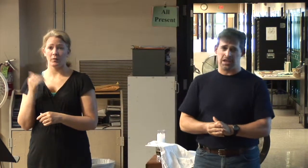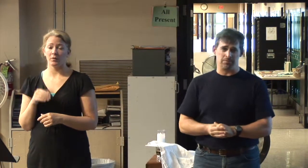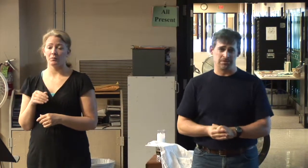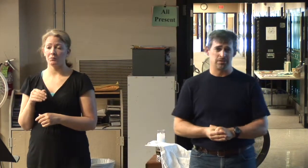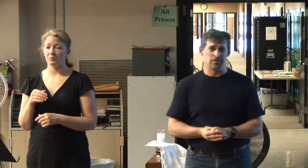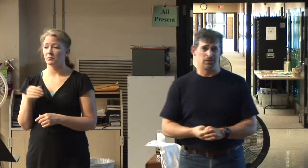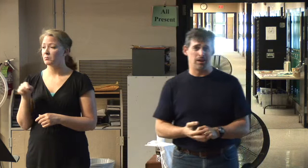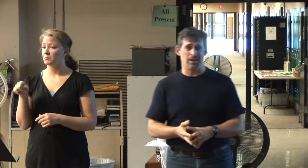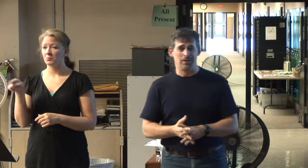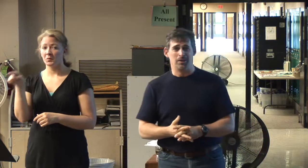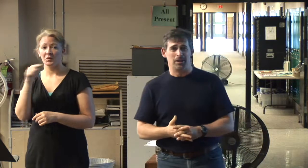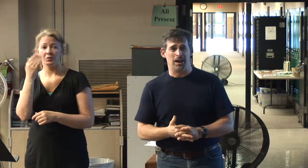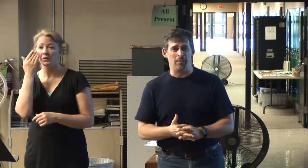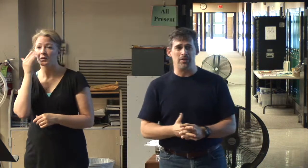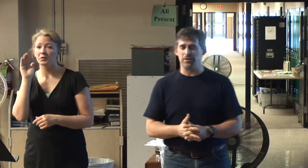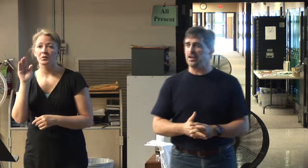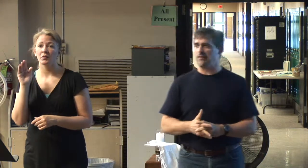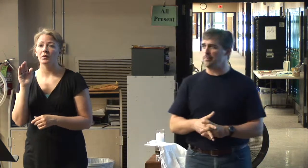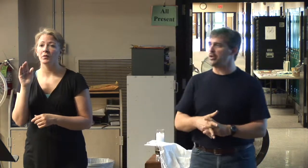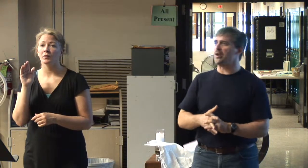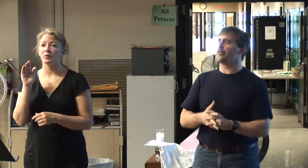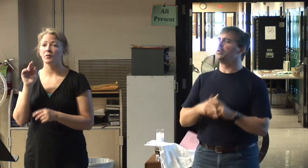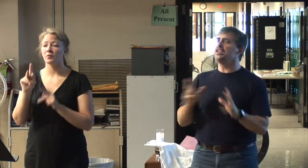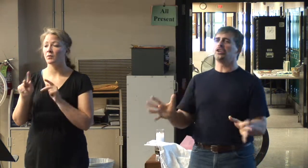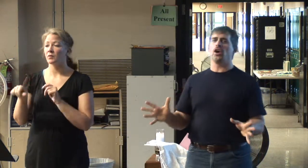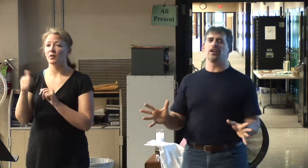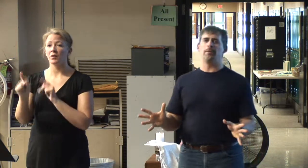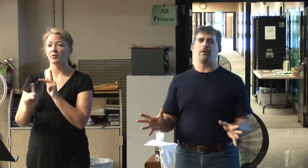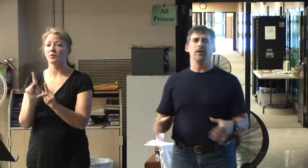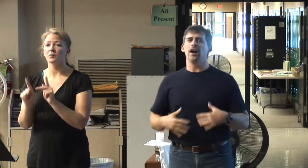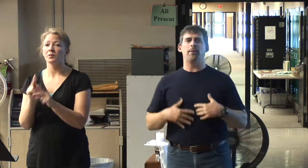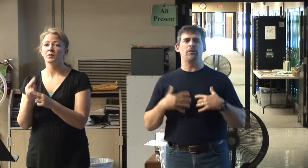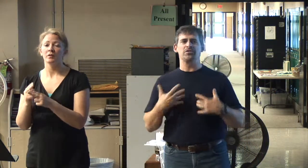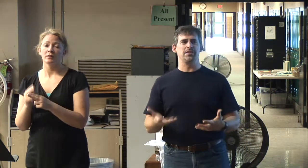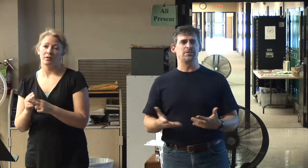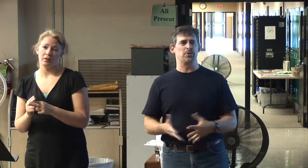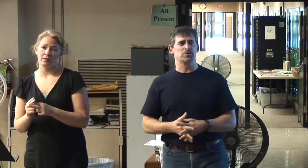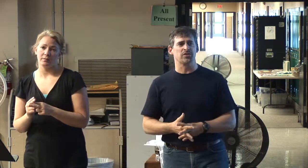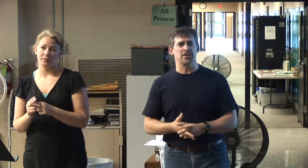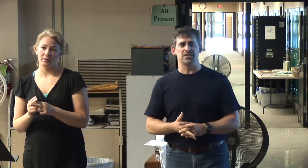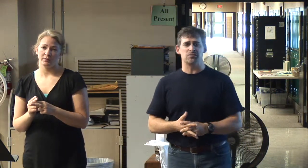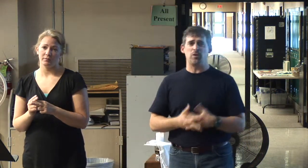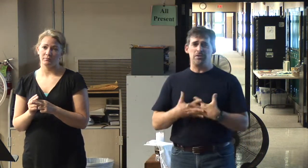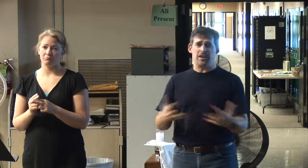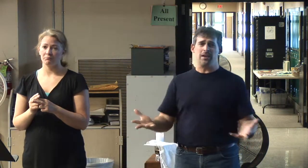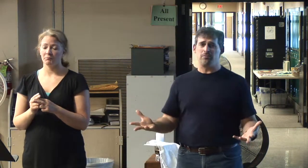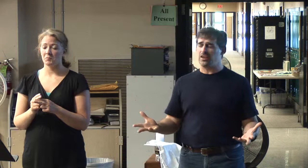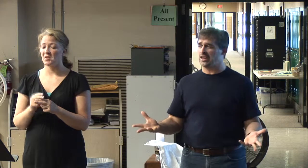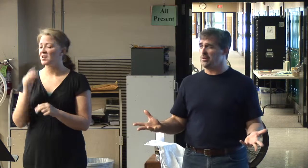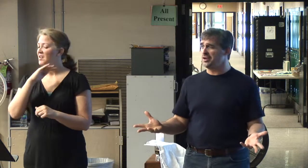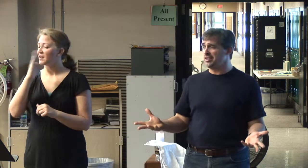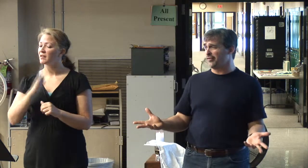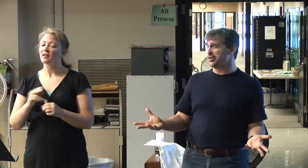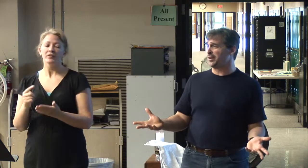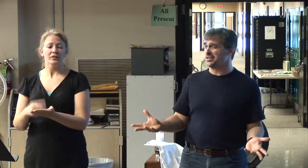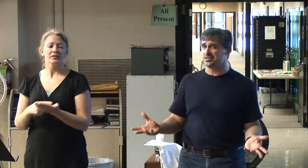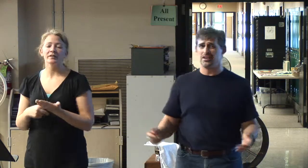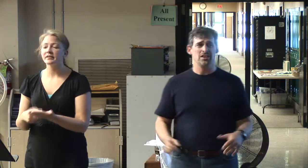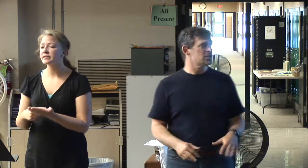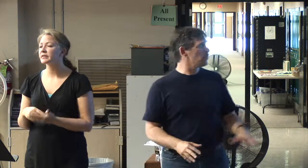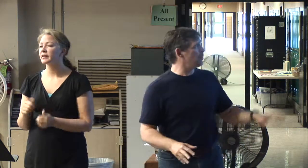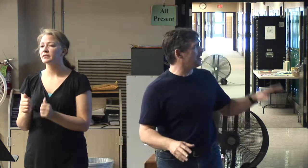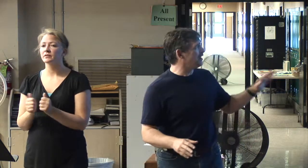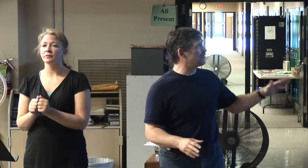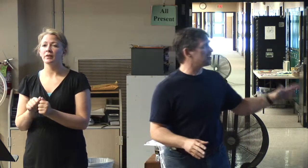most of the folks' names, right? That you didn't have anybody you ever really talked about those deep spiritual things, that's why you came to that community in the first